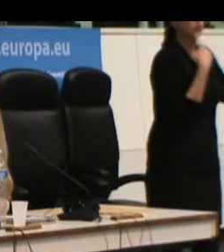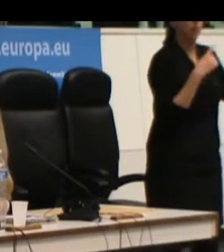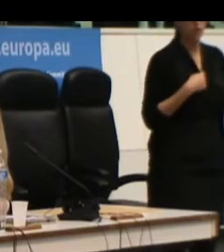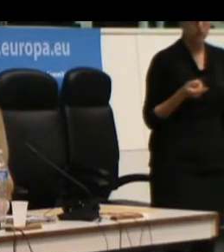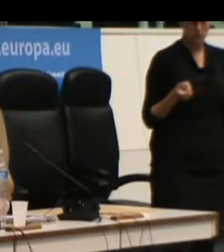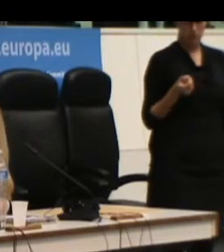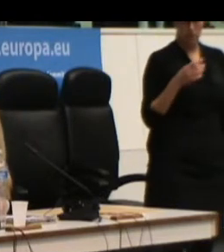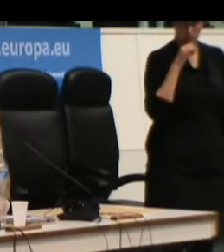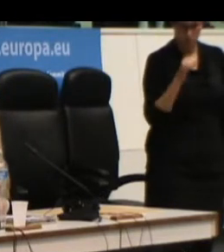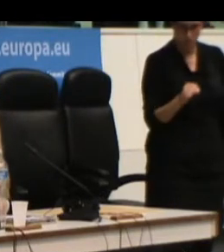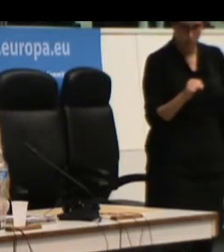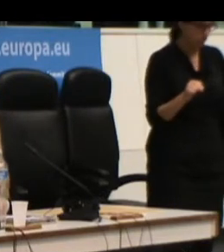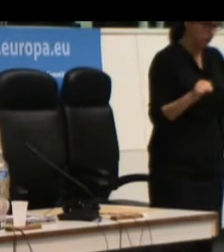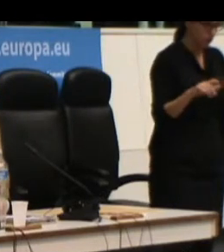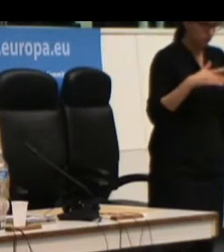decrepit.